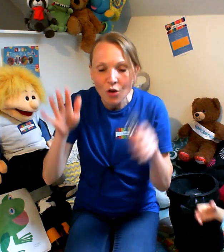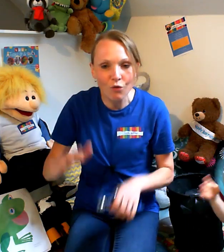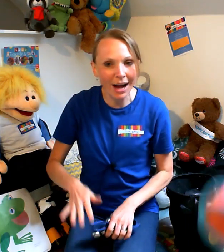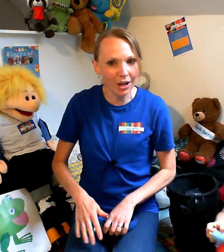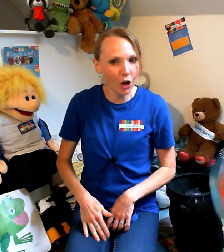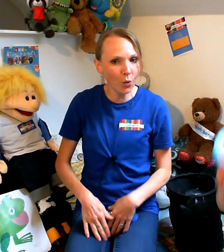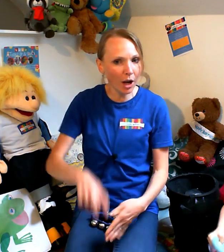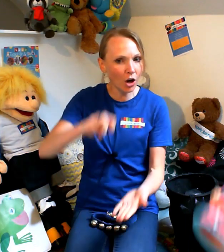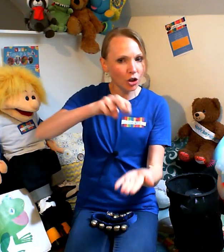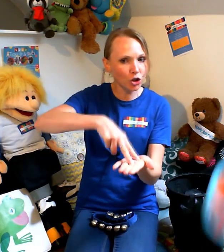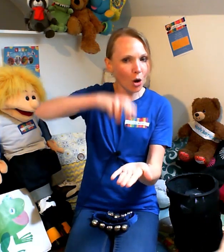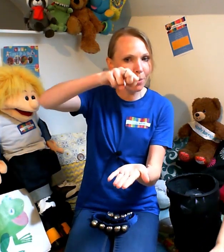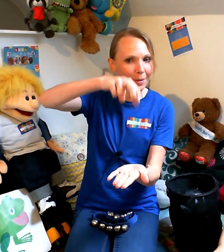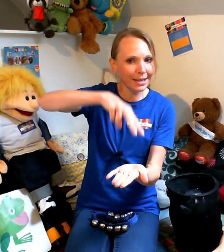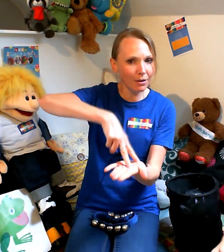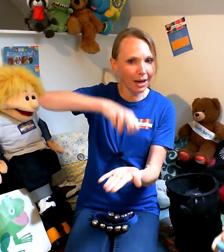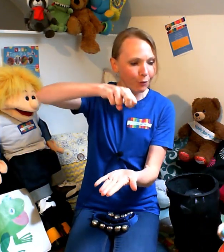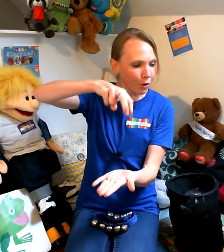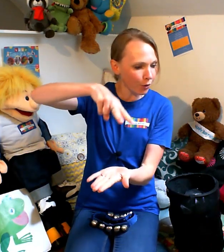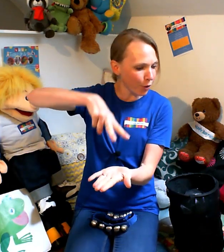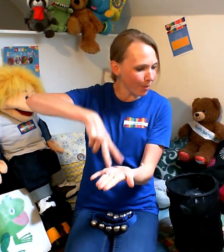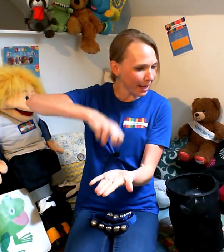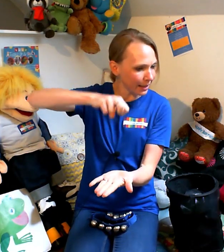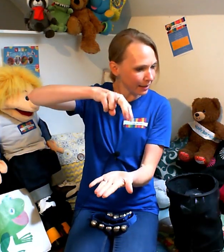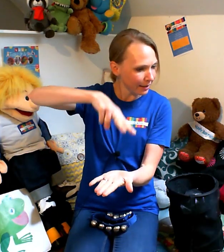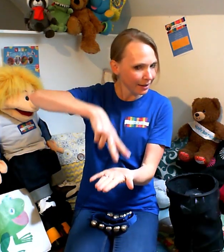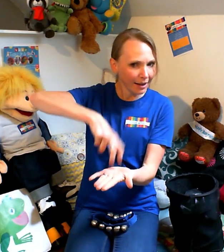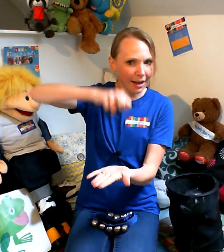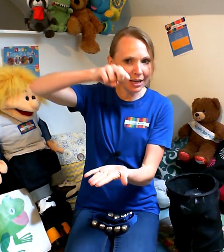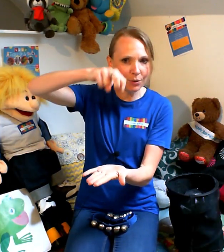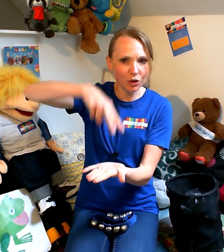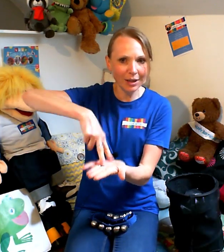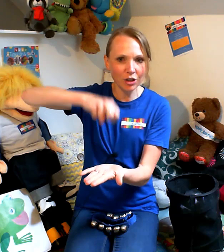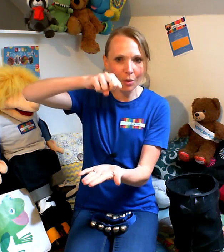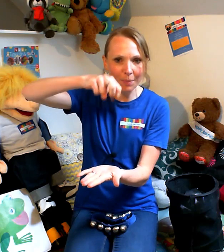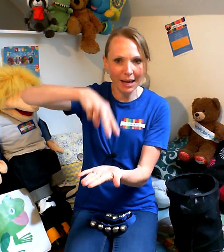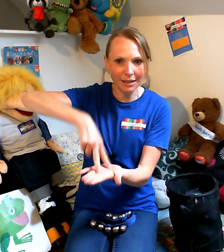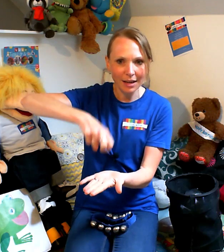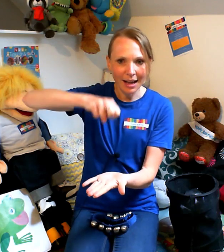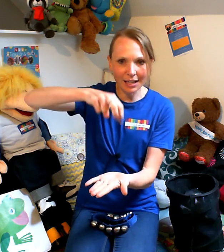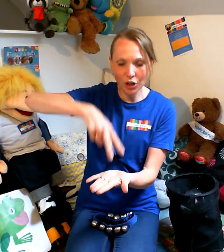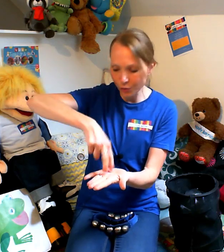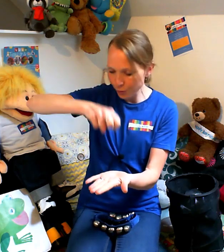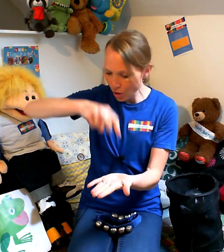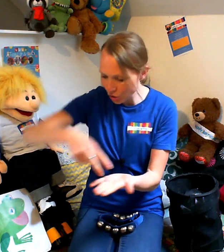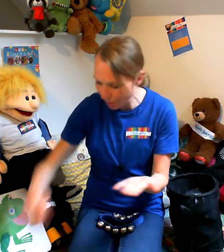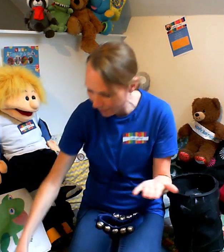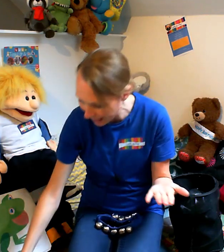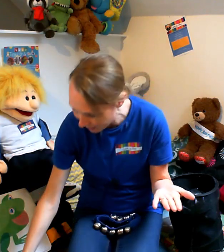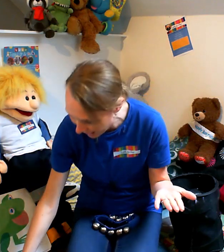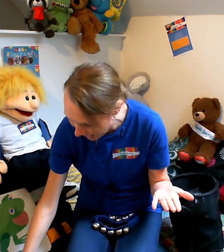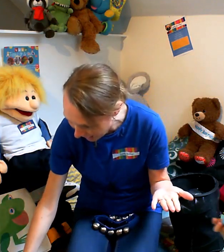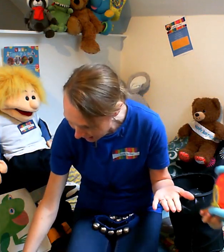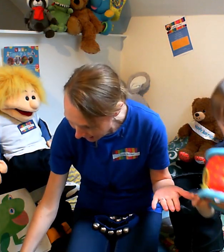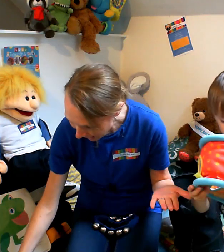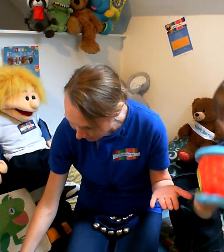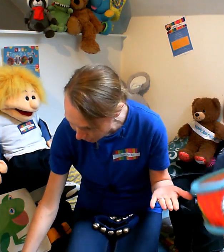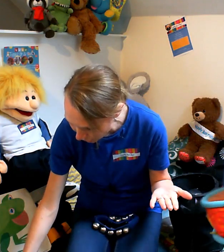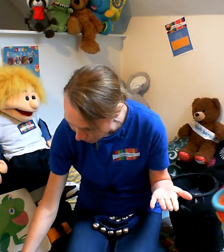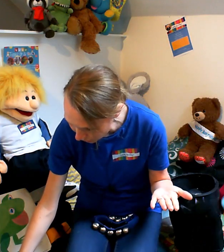Right, who can jump up and down like a frog for me? Anyone do any jumping? Any good frog jumping out there? Harris, can you do some